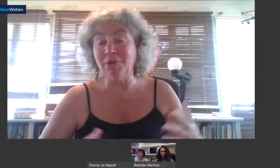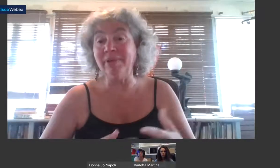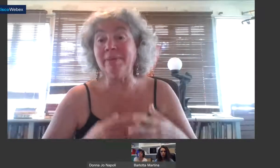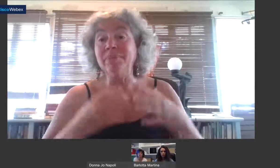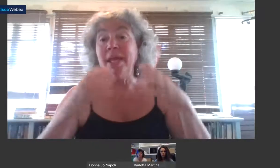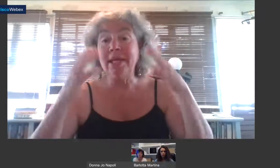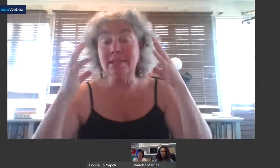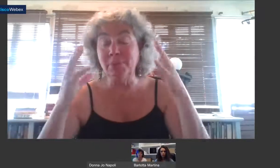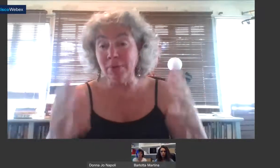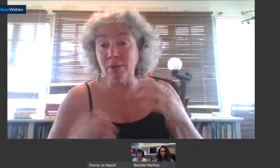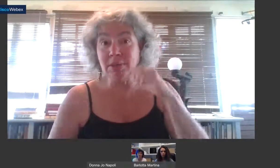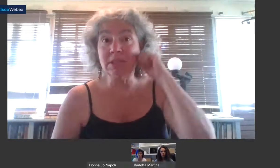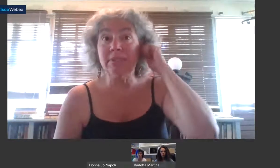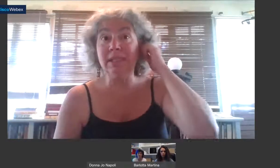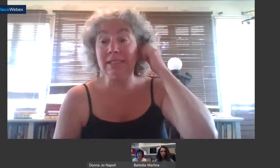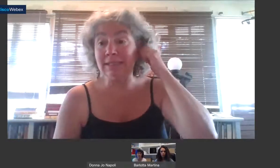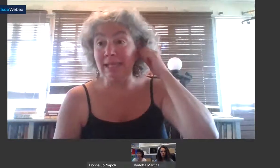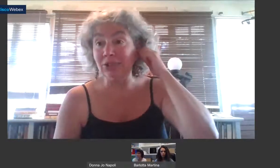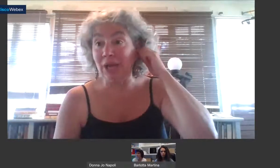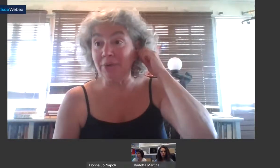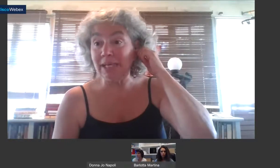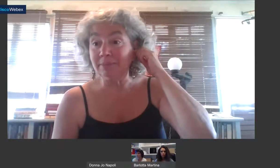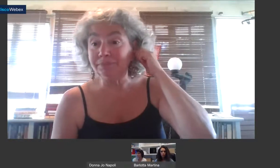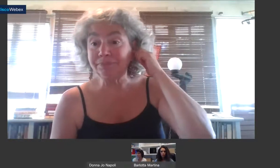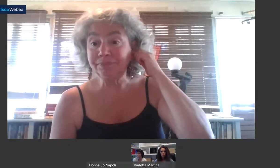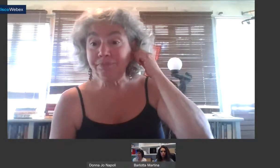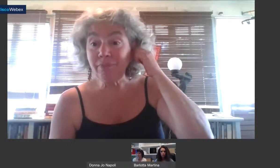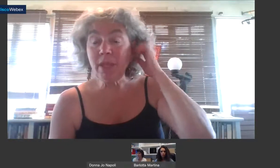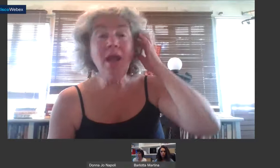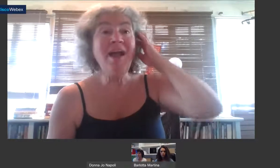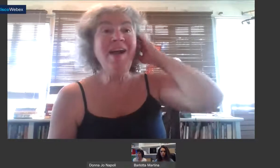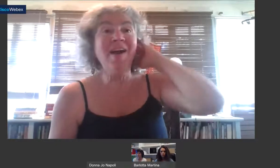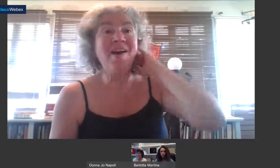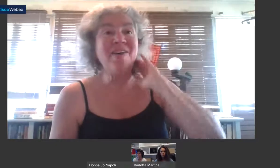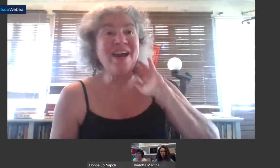moving. It's more noticeable. It's like shouting. All right.